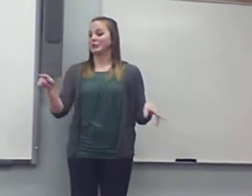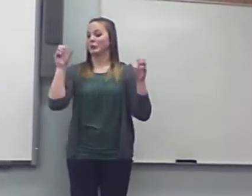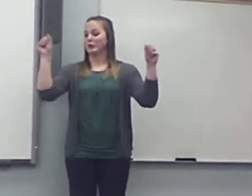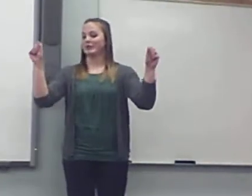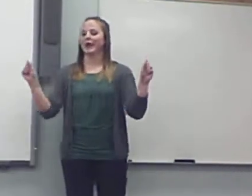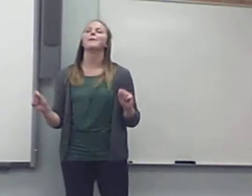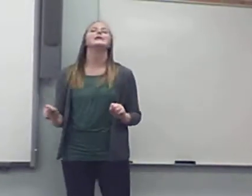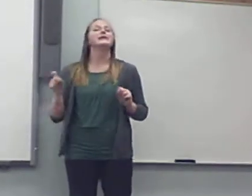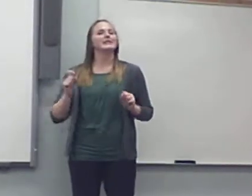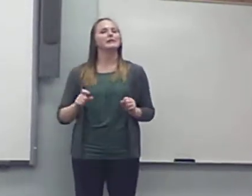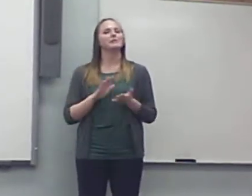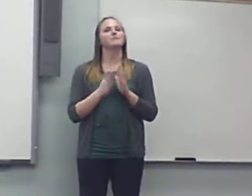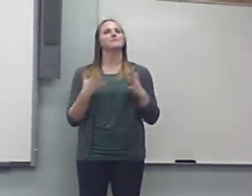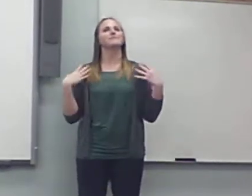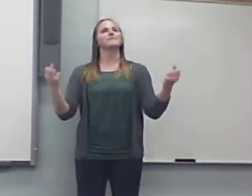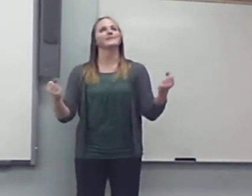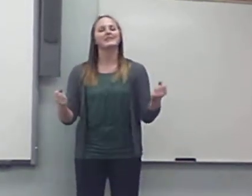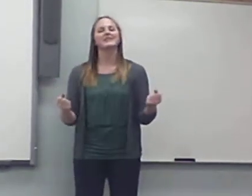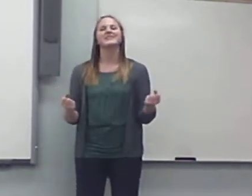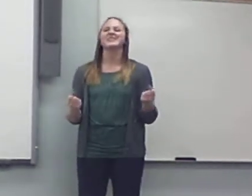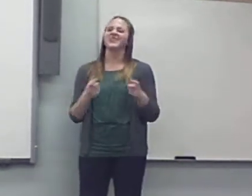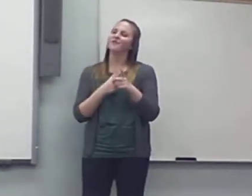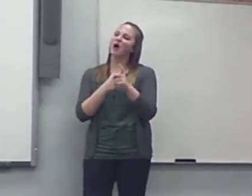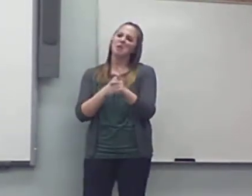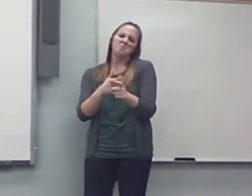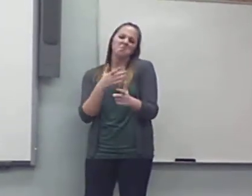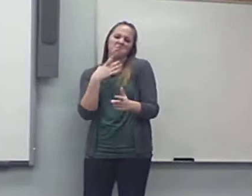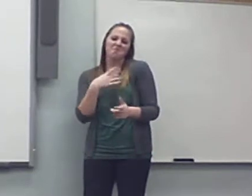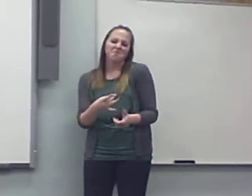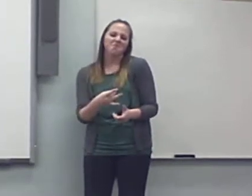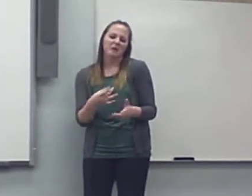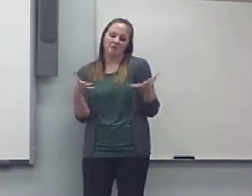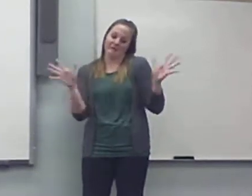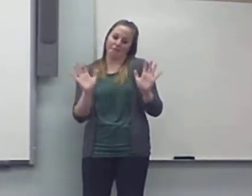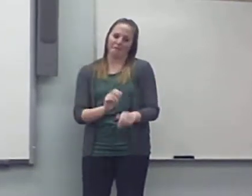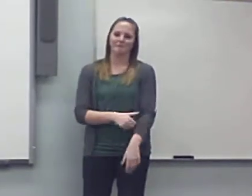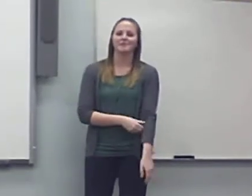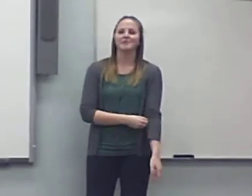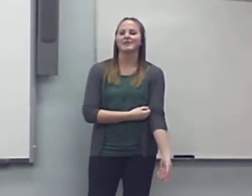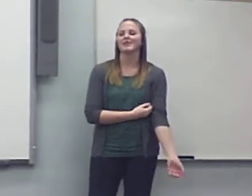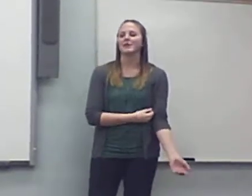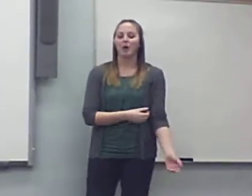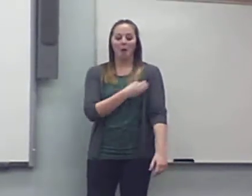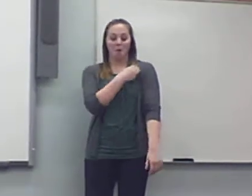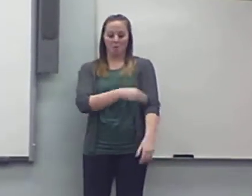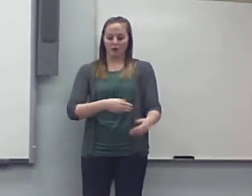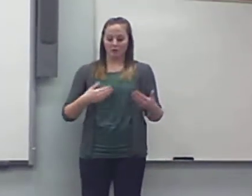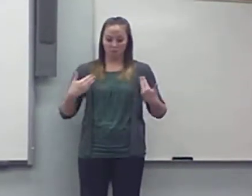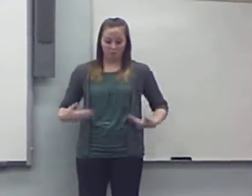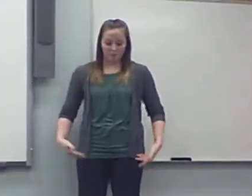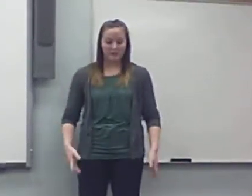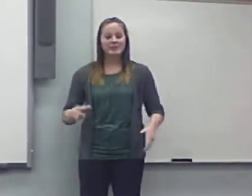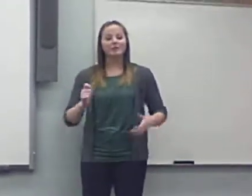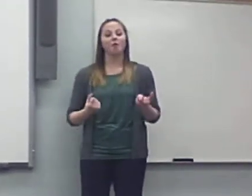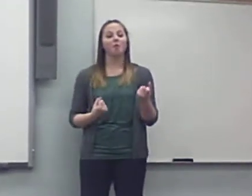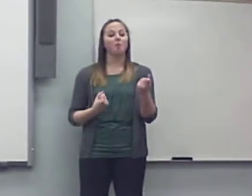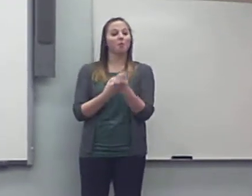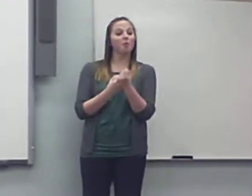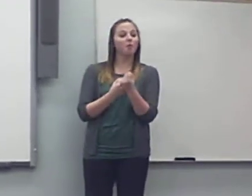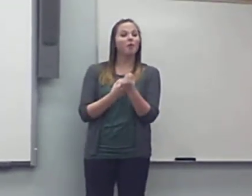okay. But anyways, I like to run, that's about it. But there are muscles in our body that need support, right? There are muscles in our body